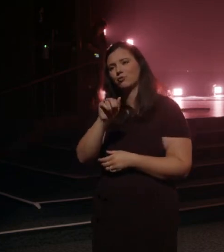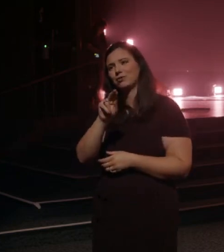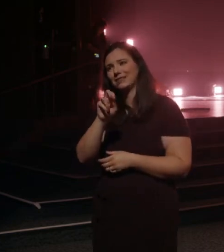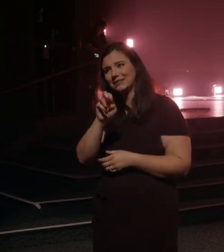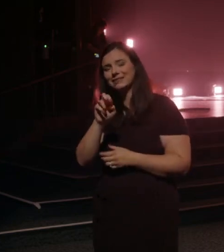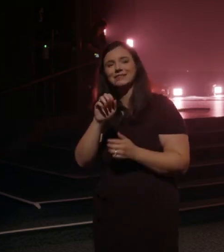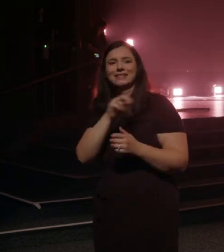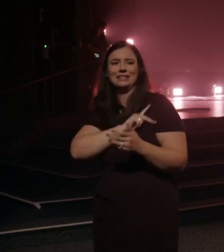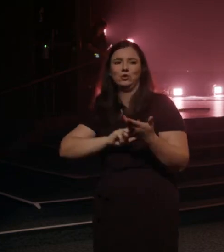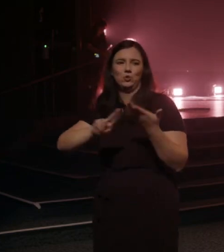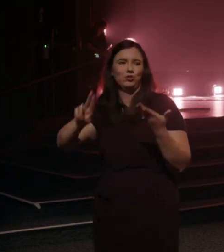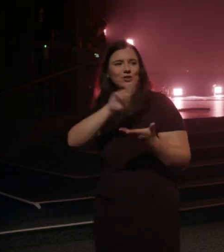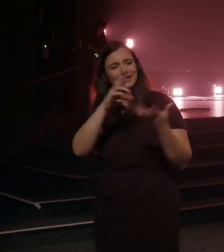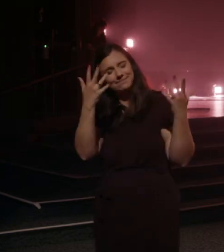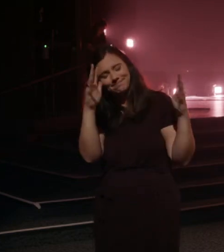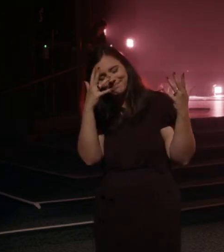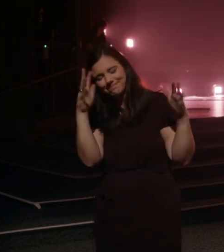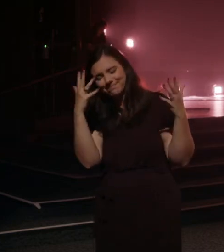King's University?